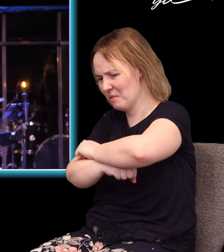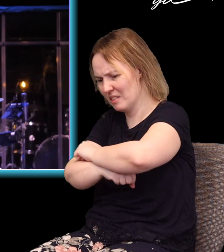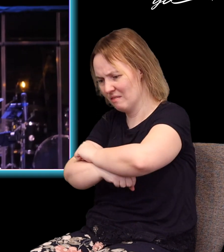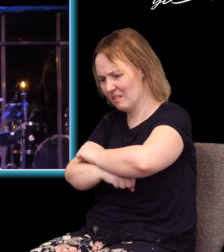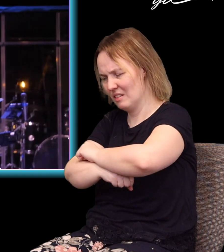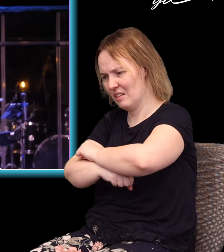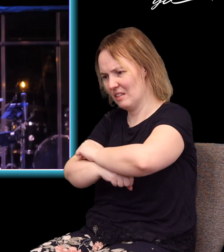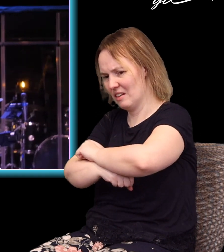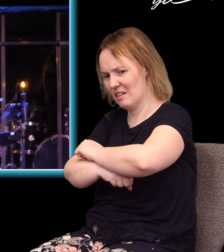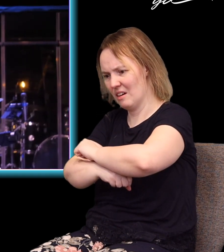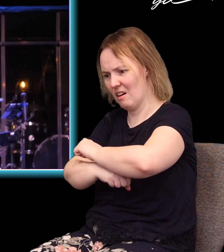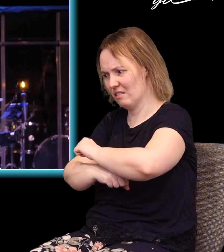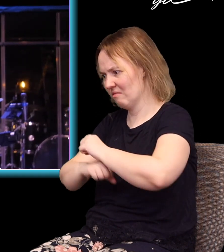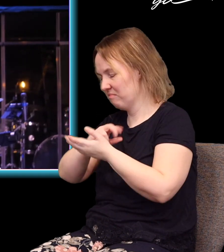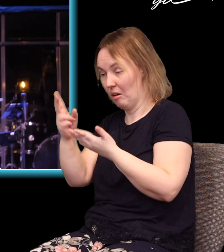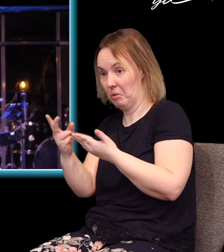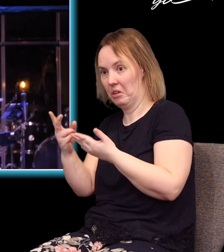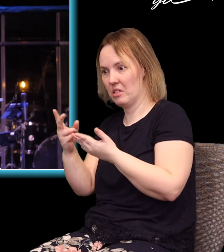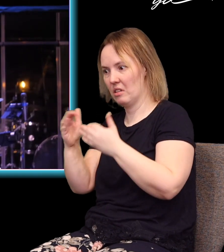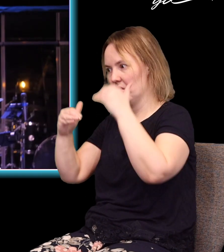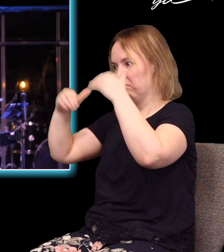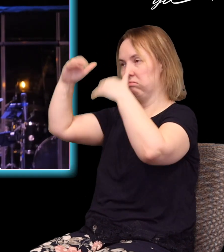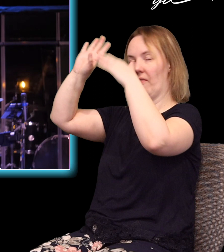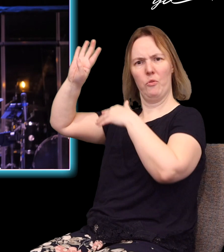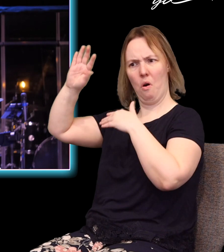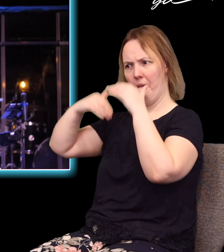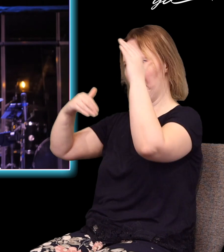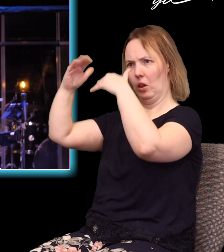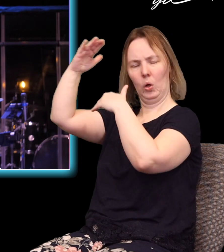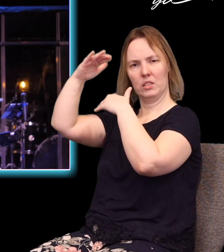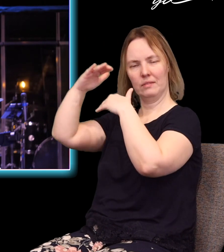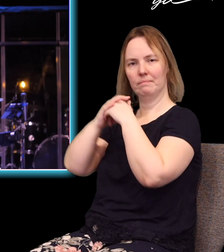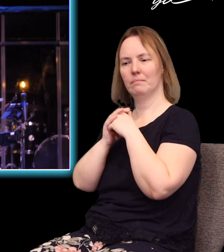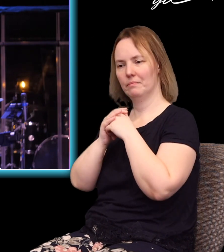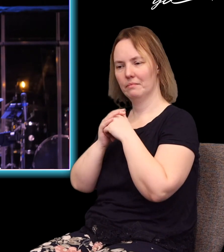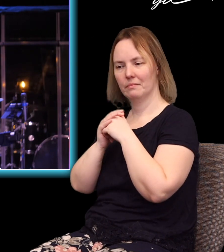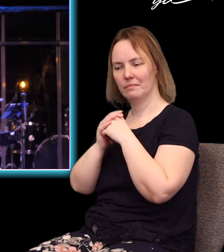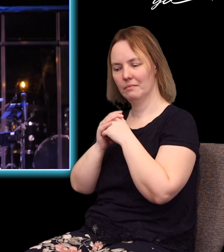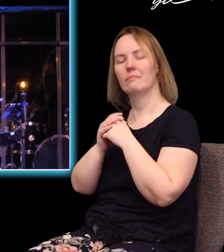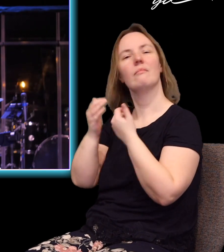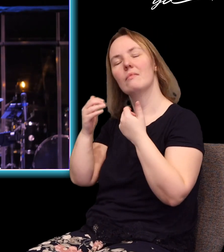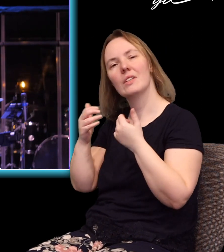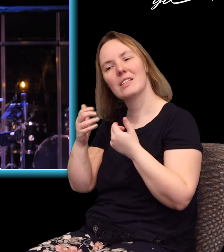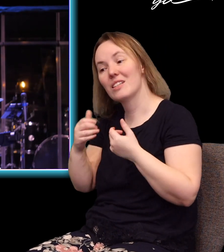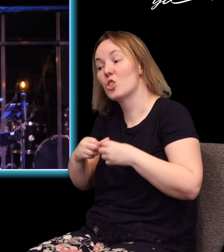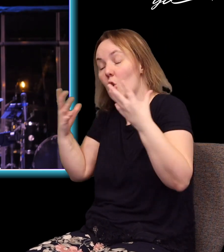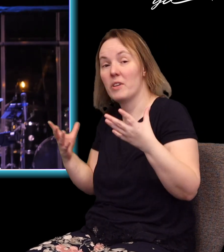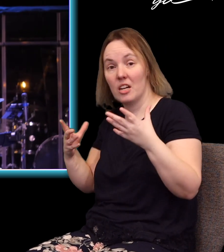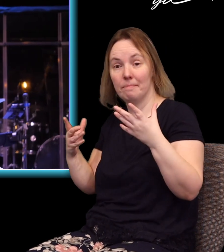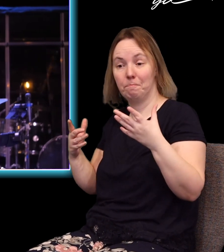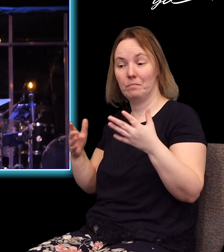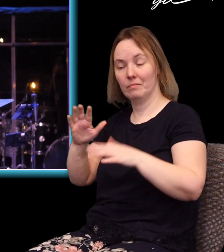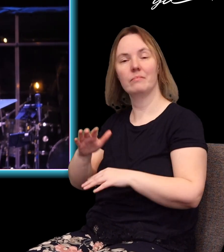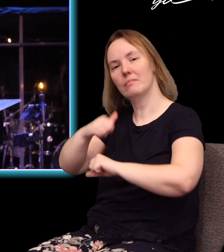matter of a couple of weeks, and all of a sudden you get four floors there. And the obvious thing is that it takes so much time to establish that